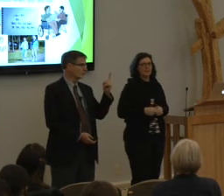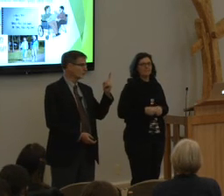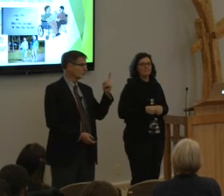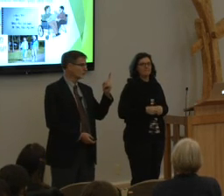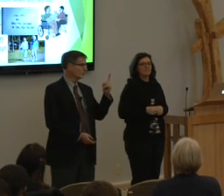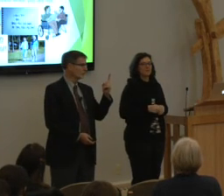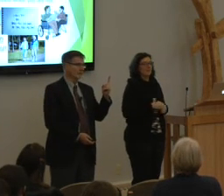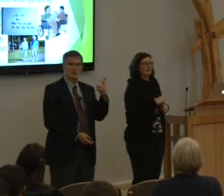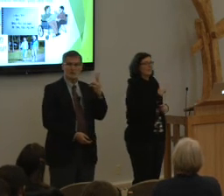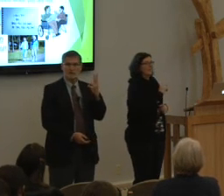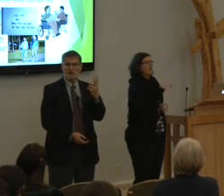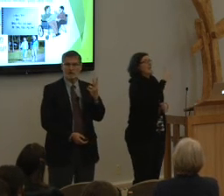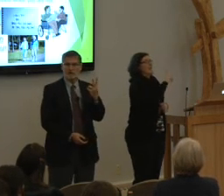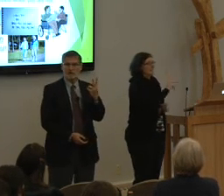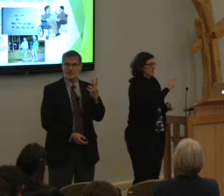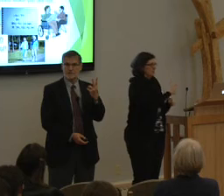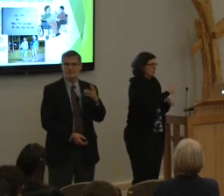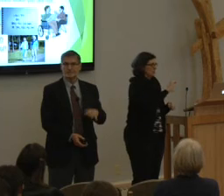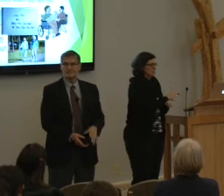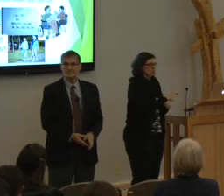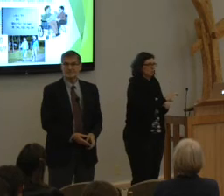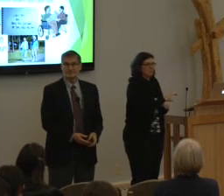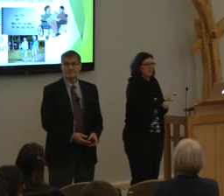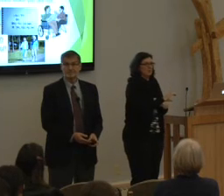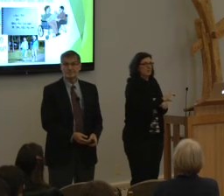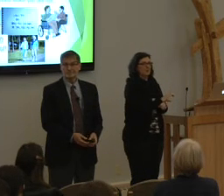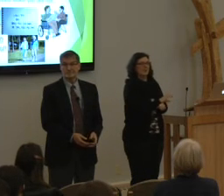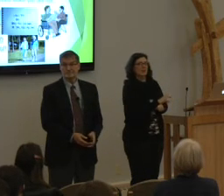the unchurched and the nuns.